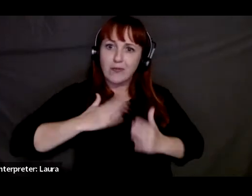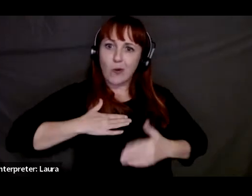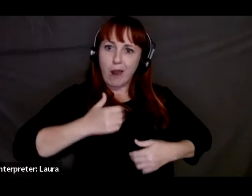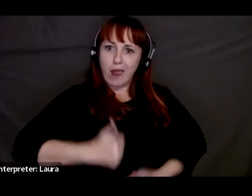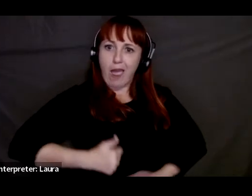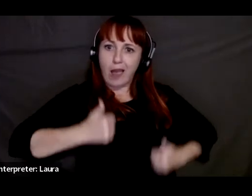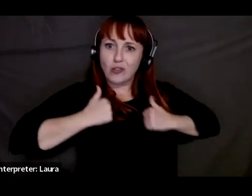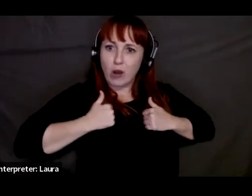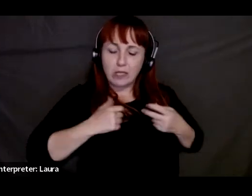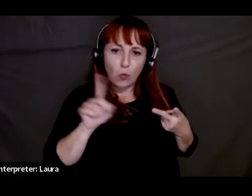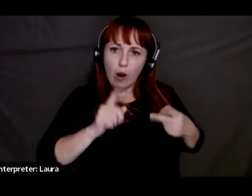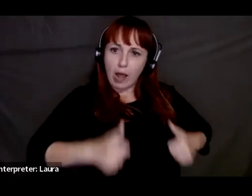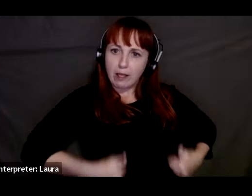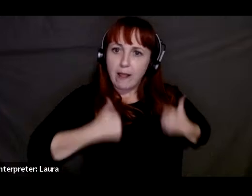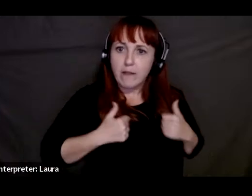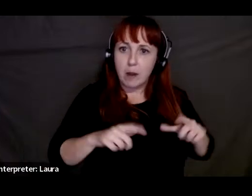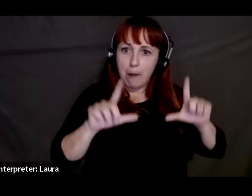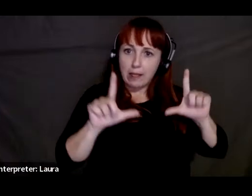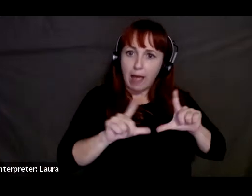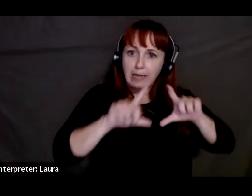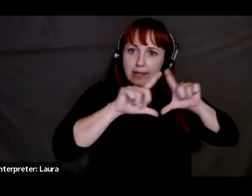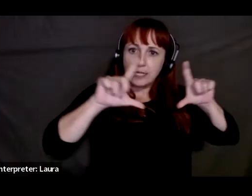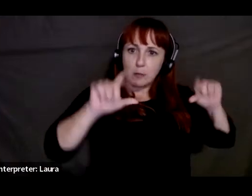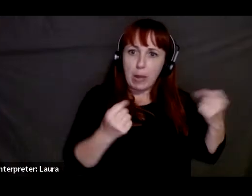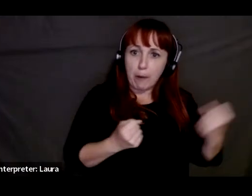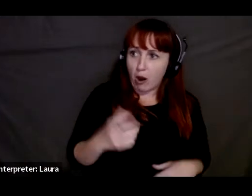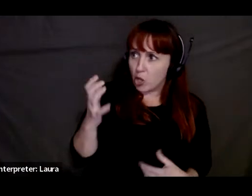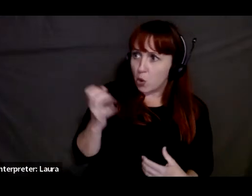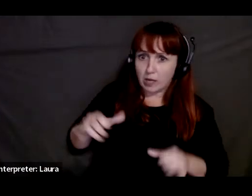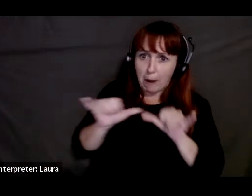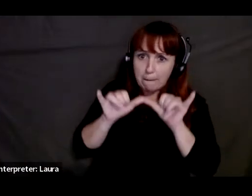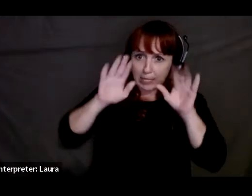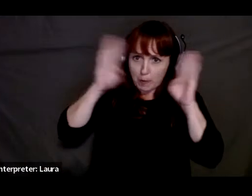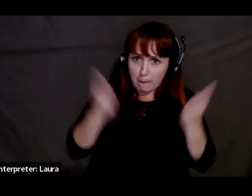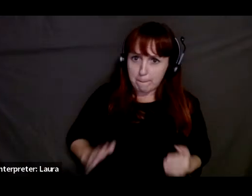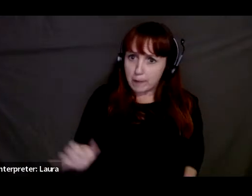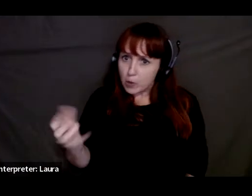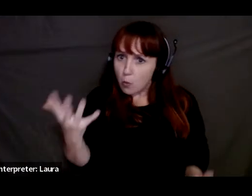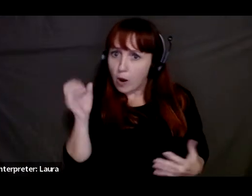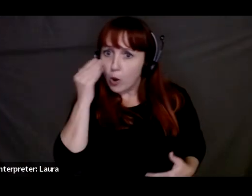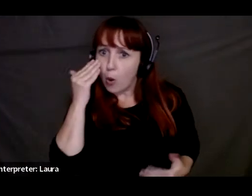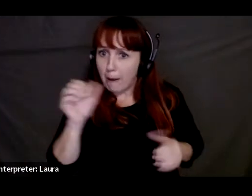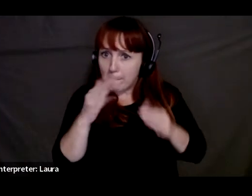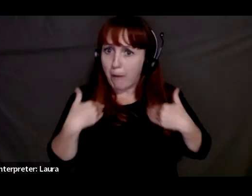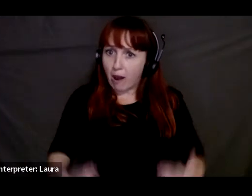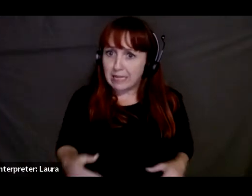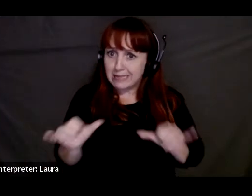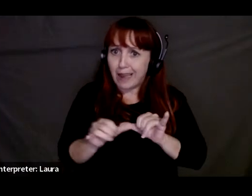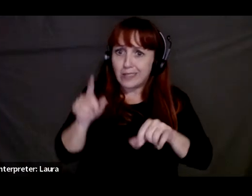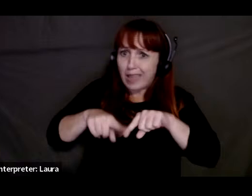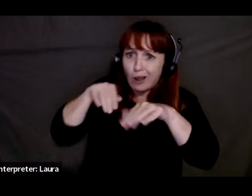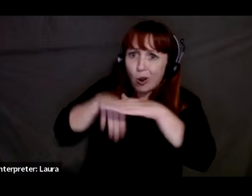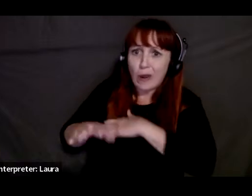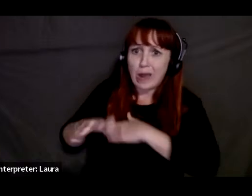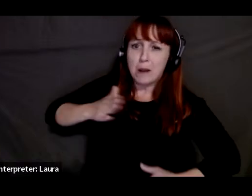my license plate, this, that. I say, well, you like my measurements too? We no can go inside there,